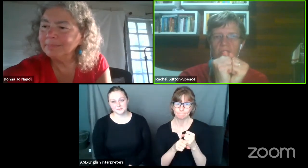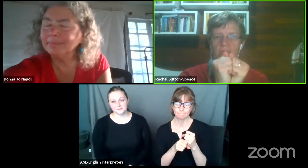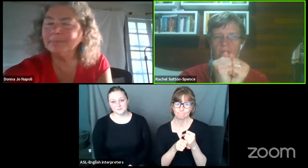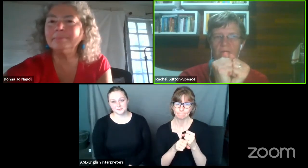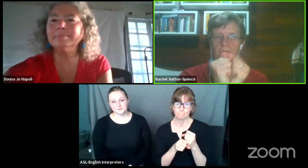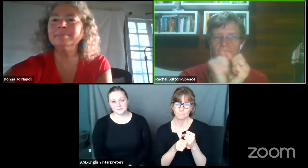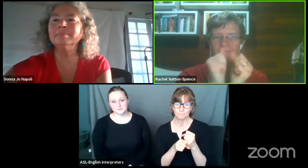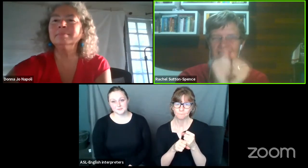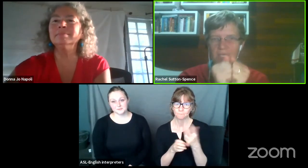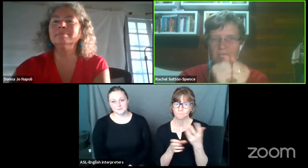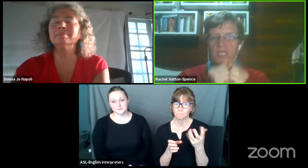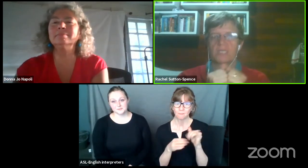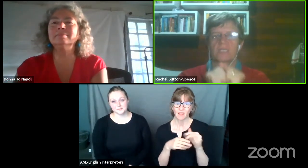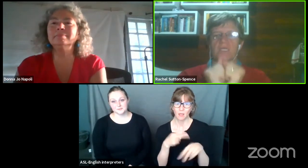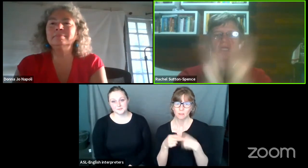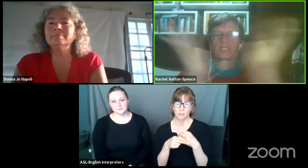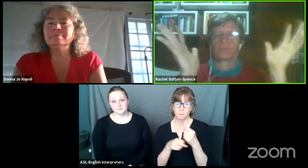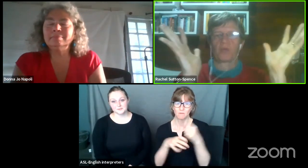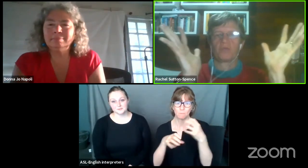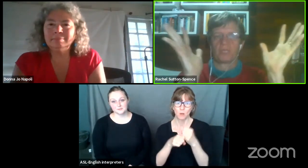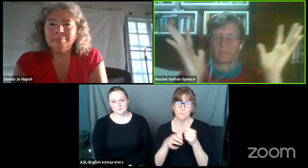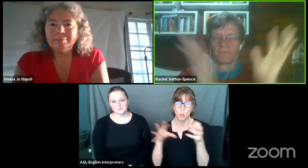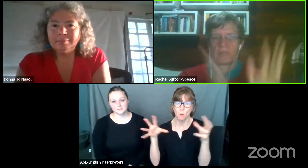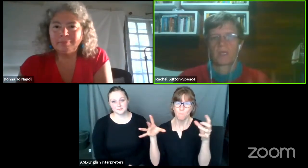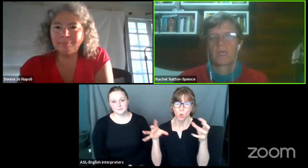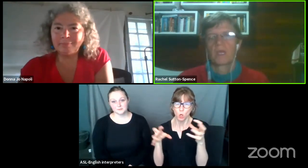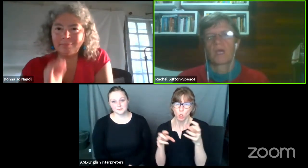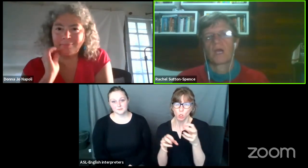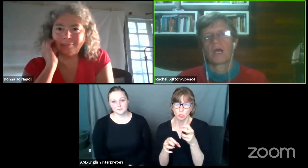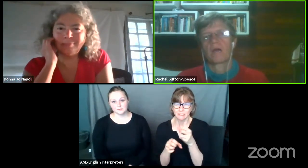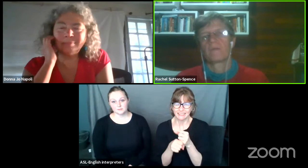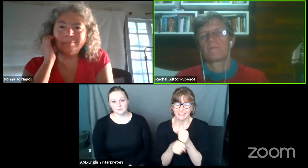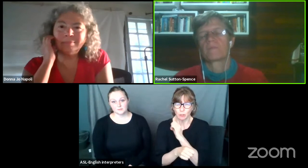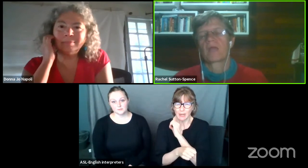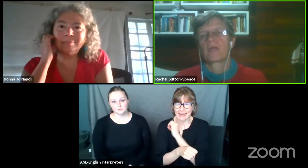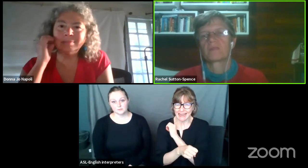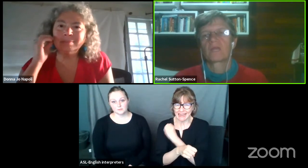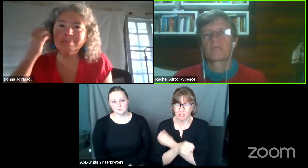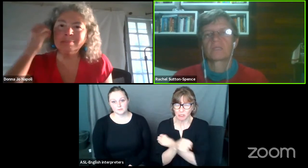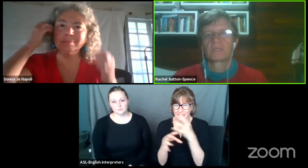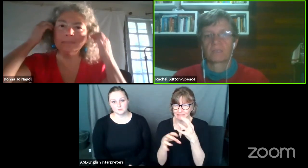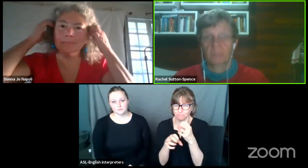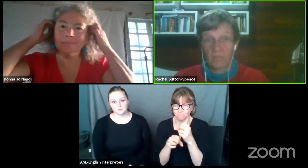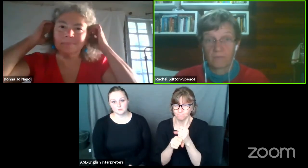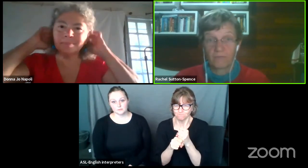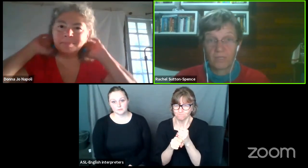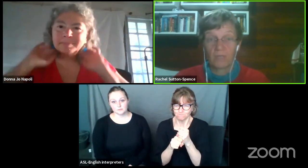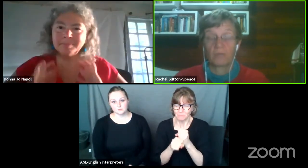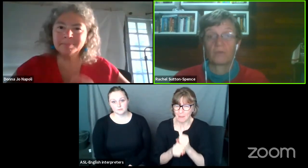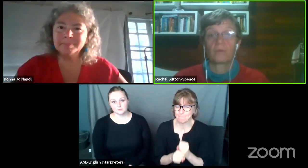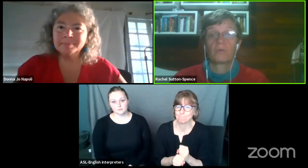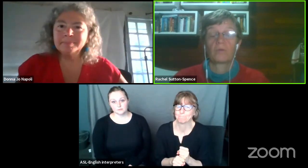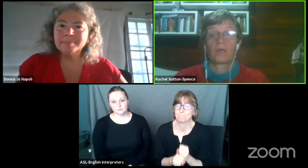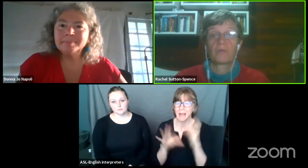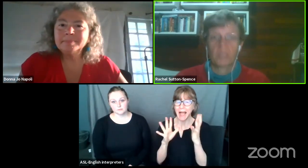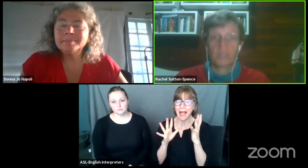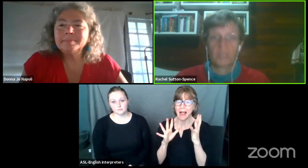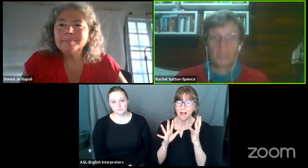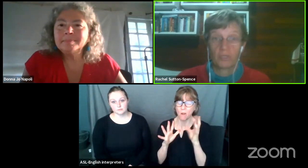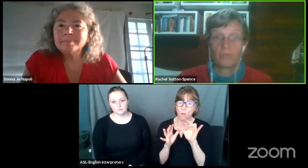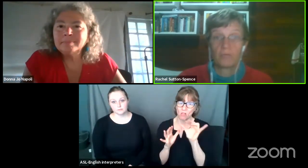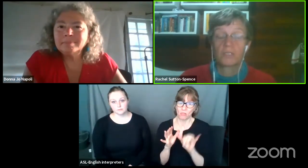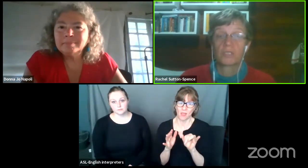intense energy that then exploded. And that video,